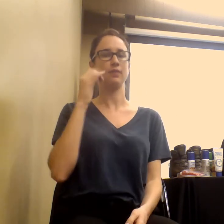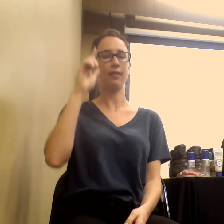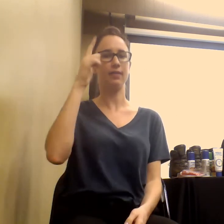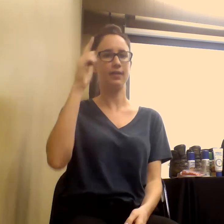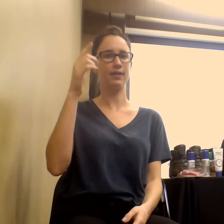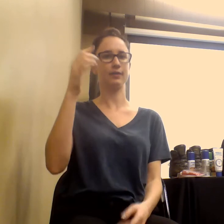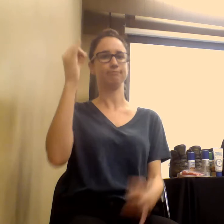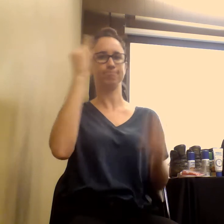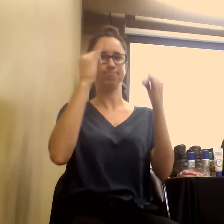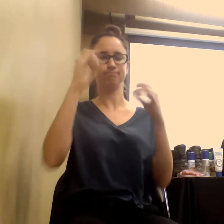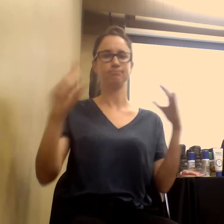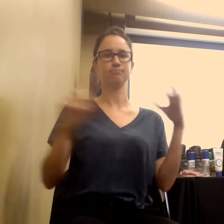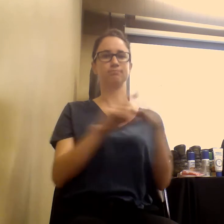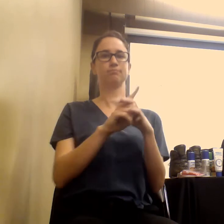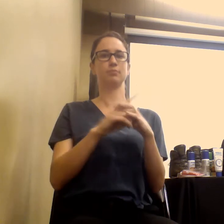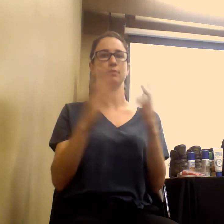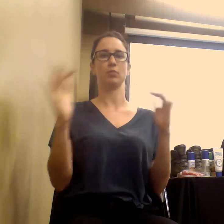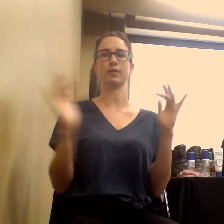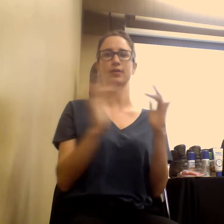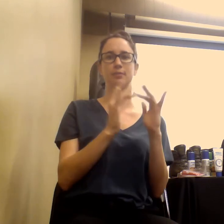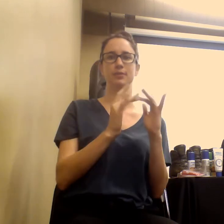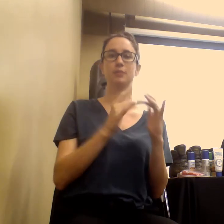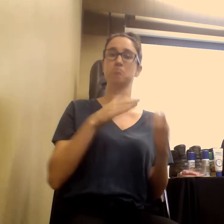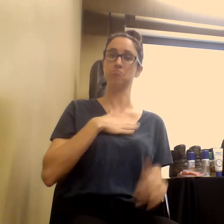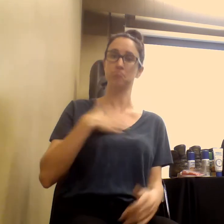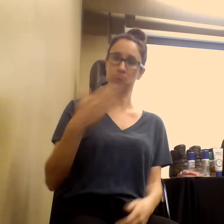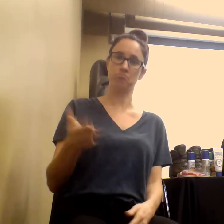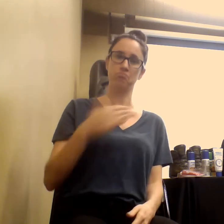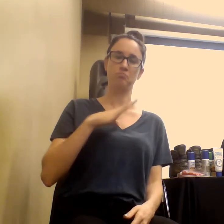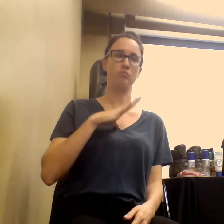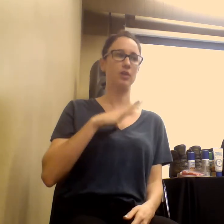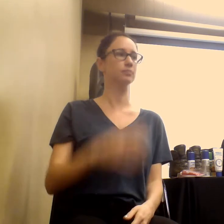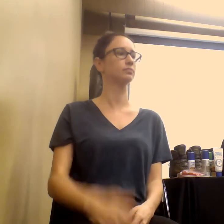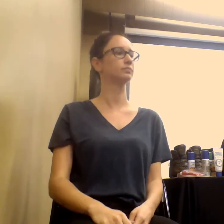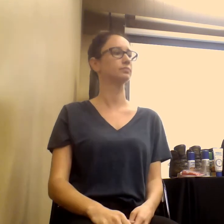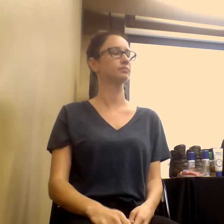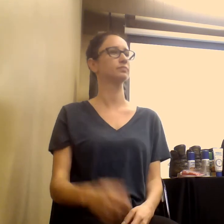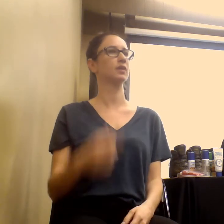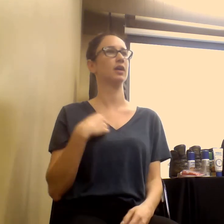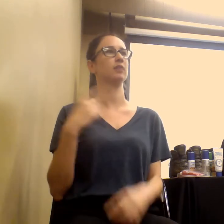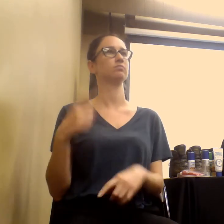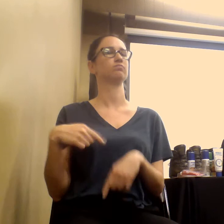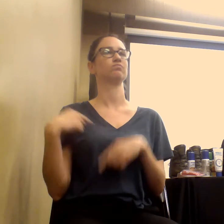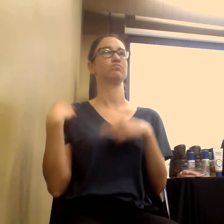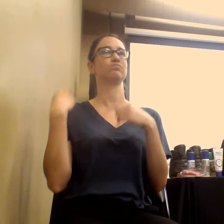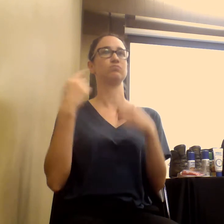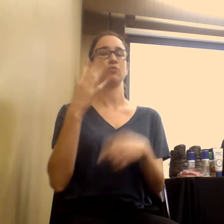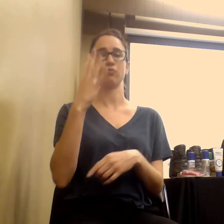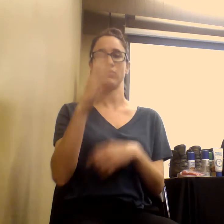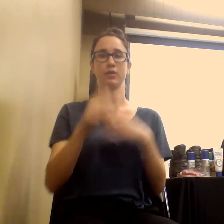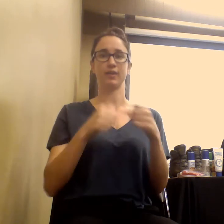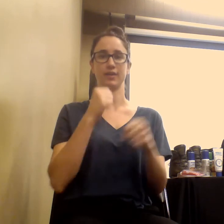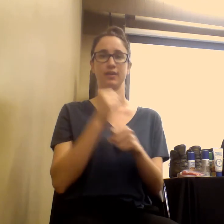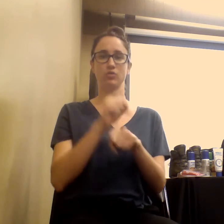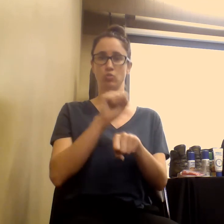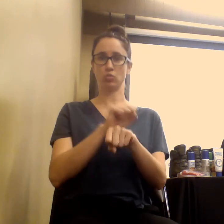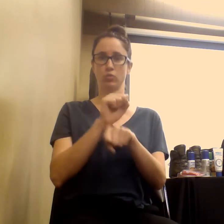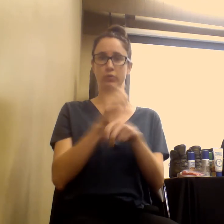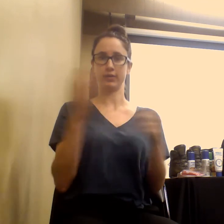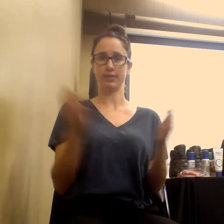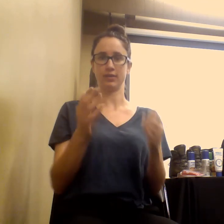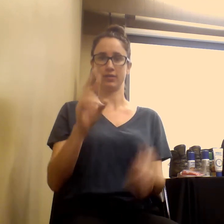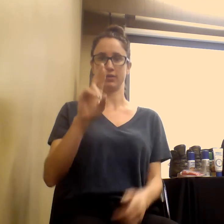something, feel free to. I've been an REI outdoor school instructor, now going on 4 years working for REI